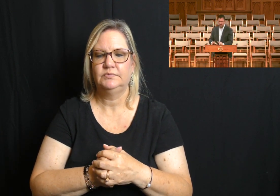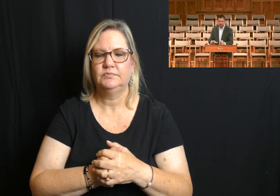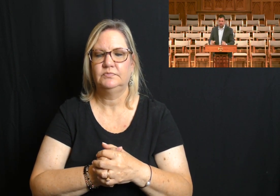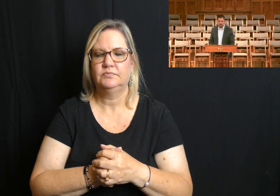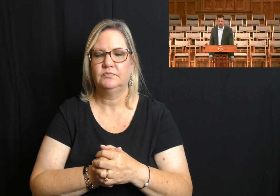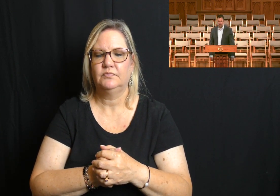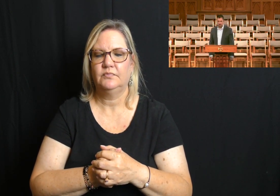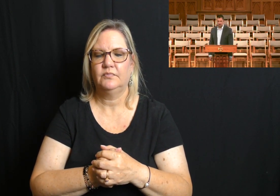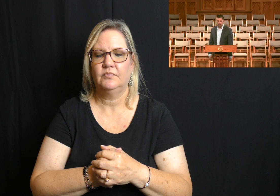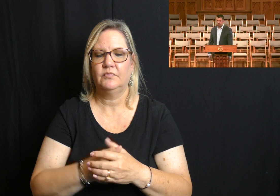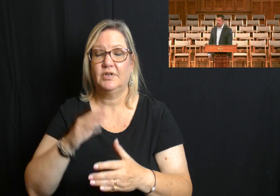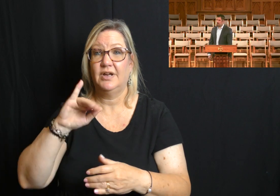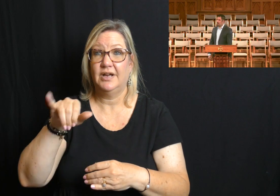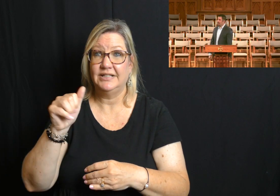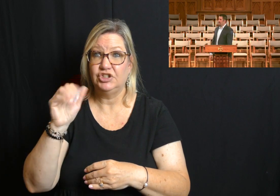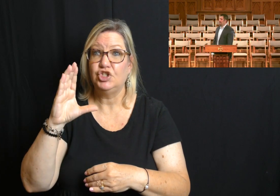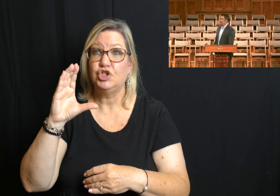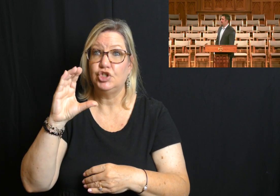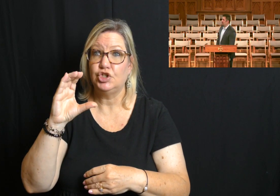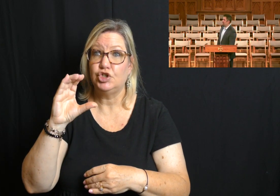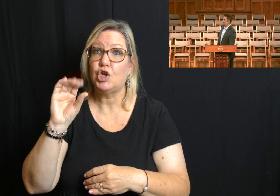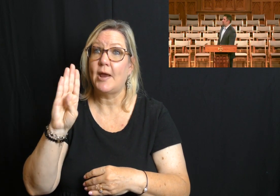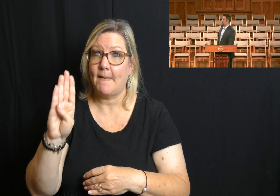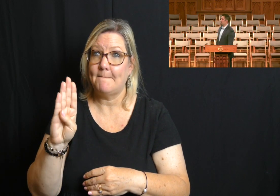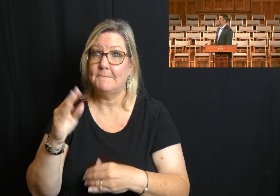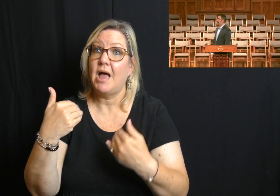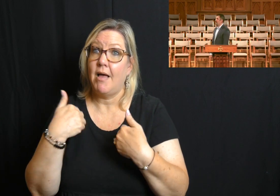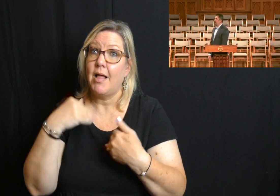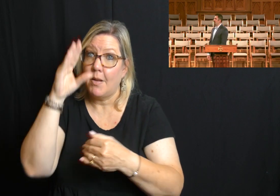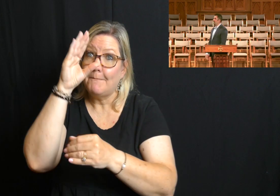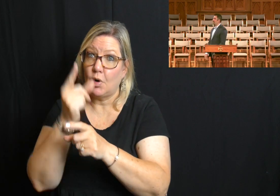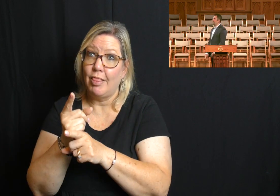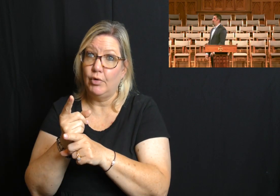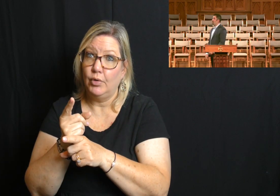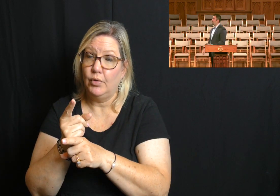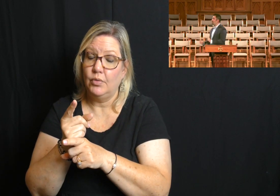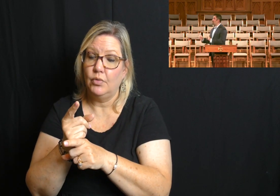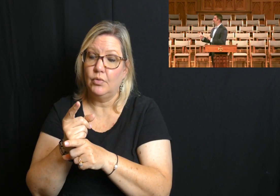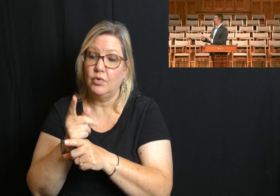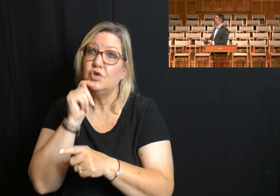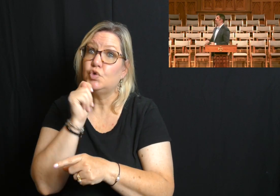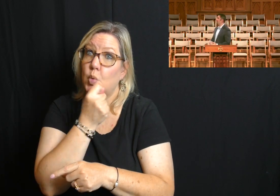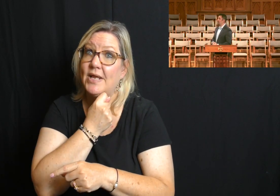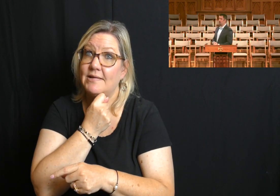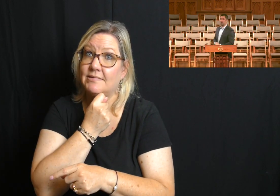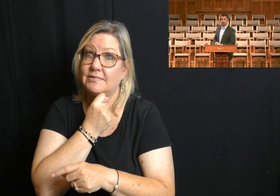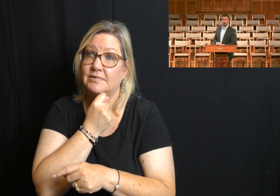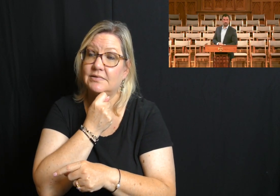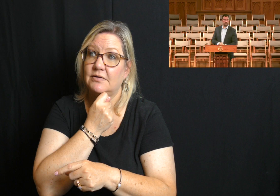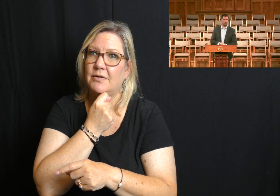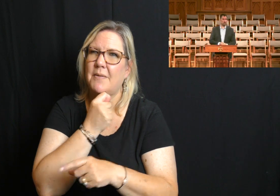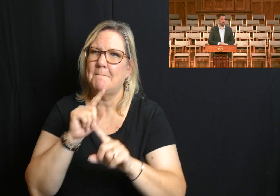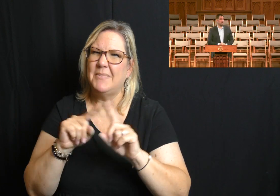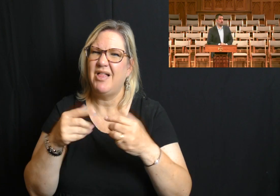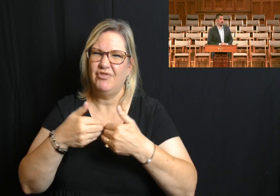But here's the thing. Jacob was, he had a brother. And although they were twins, they were very